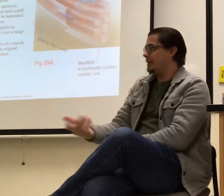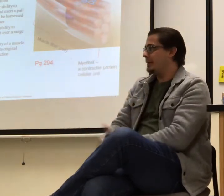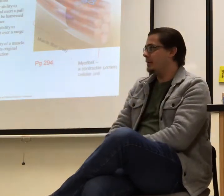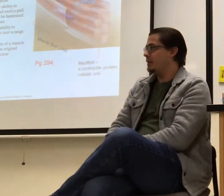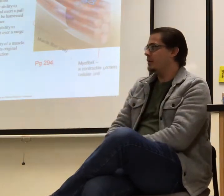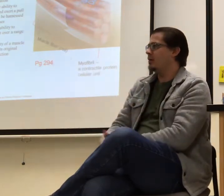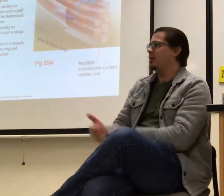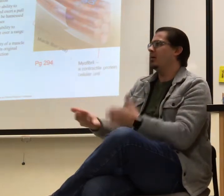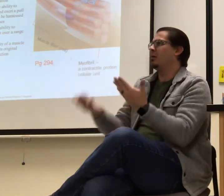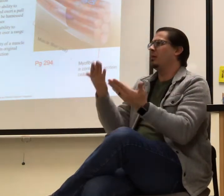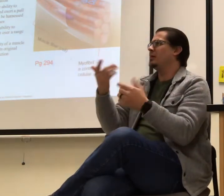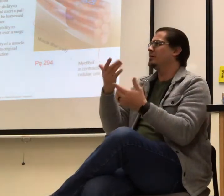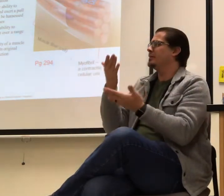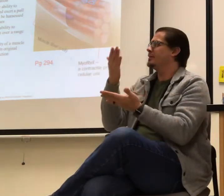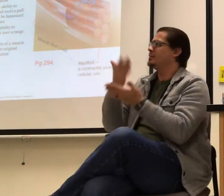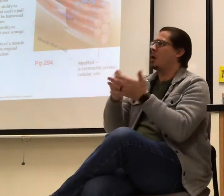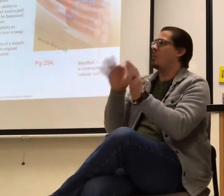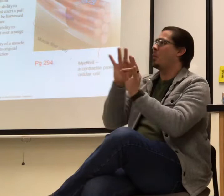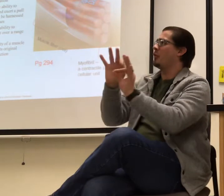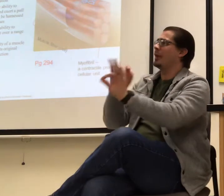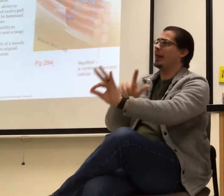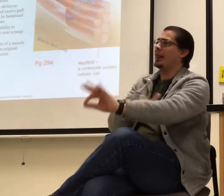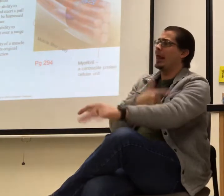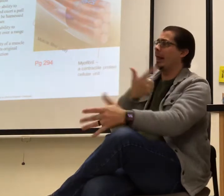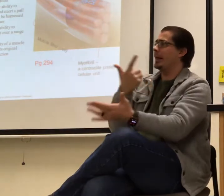There's probably some optimal length